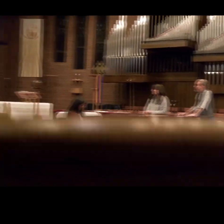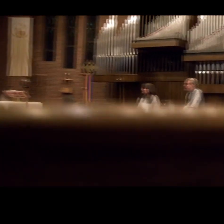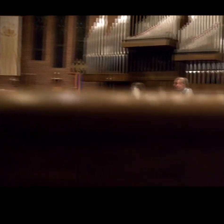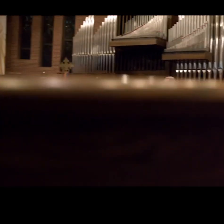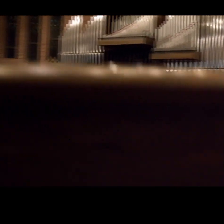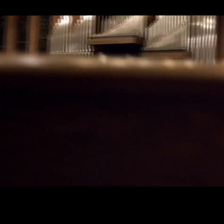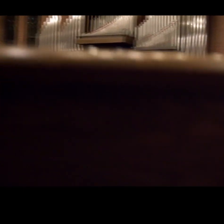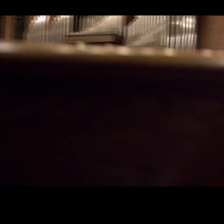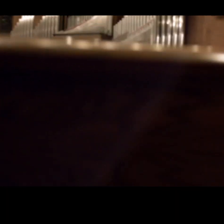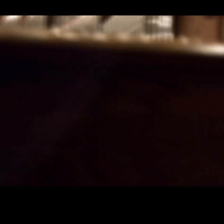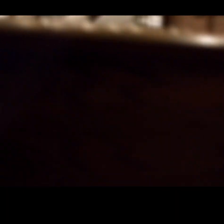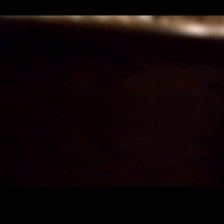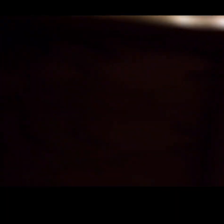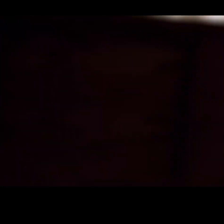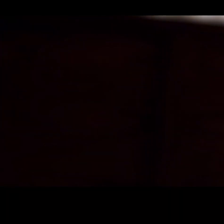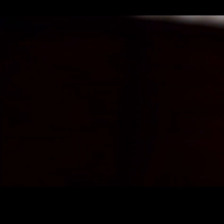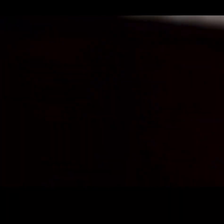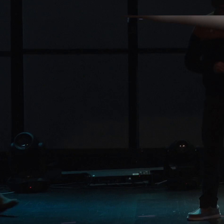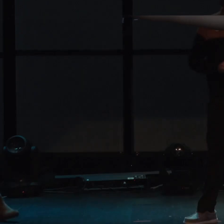Let's pray together. Lord,